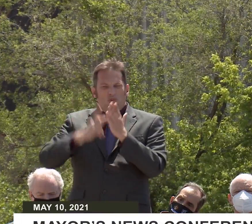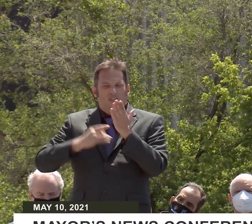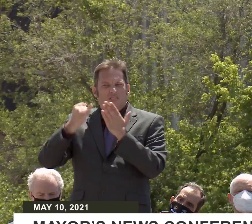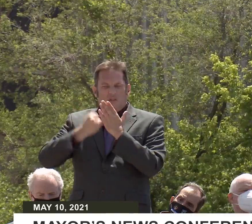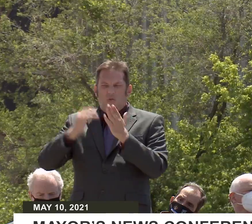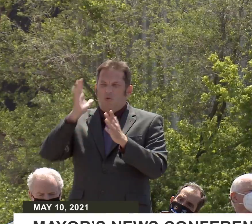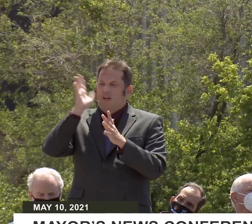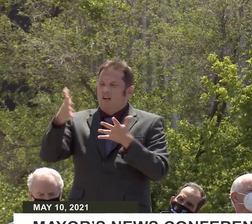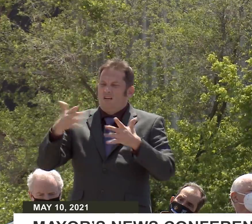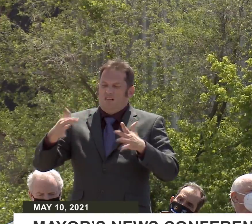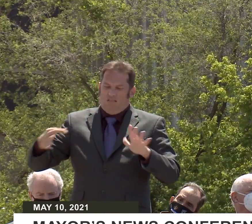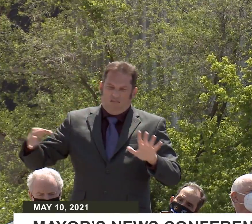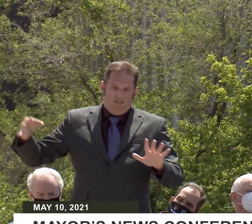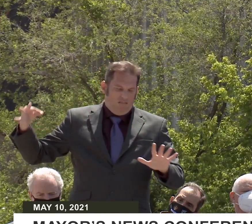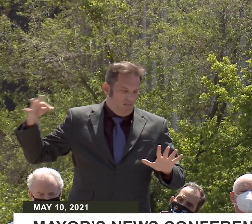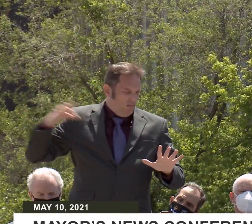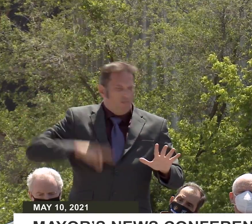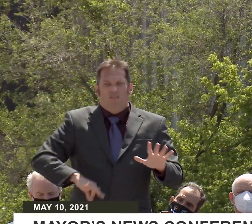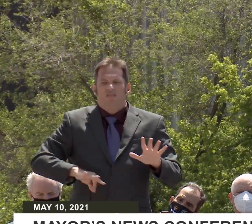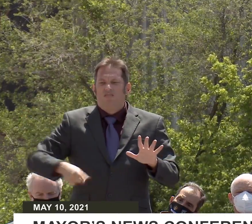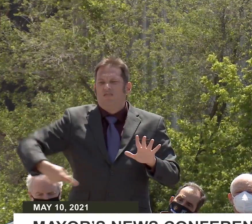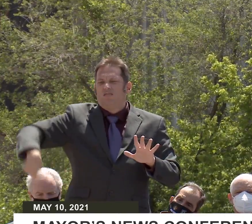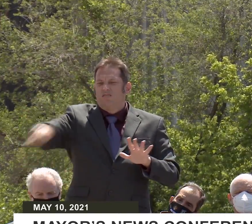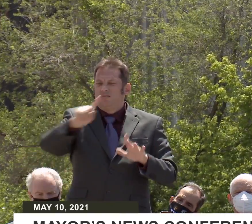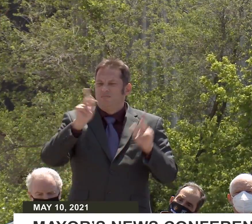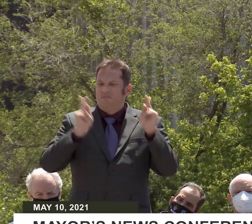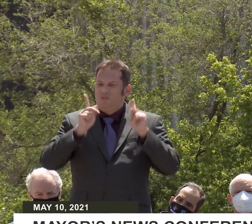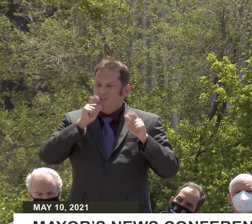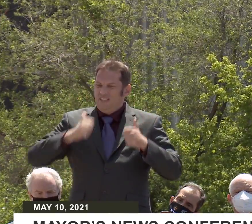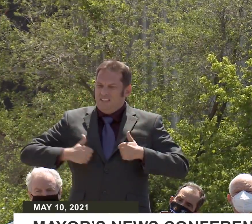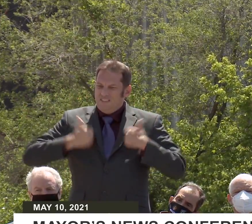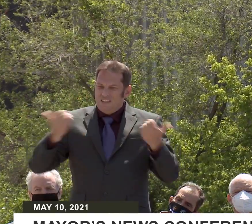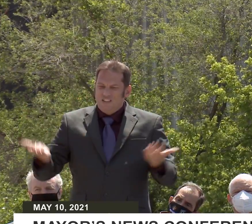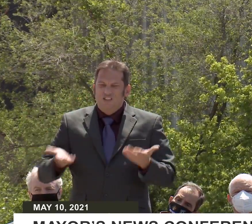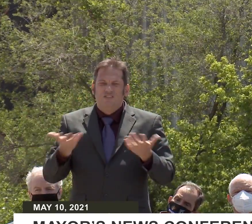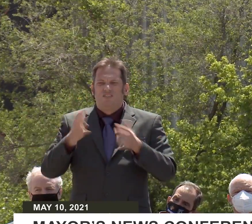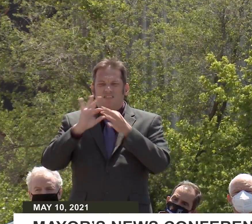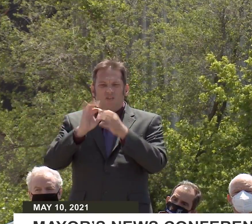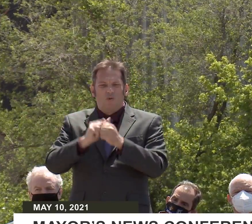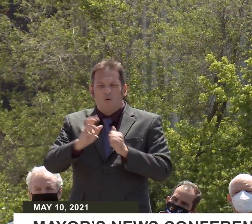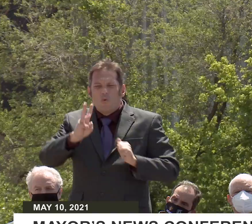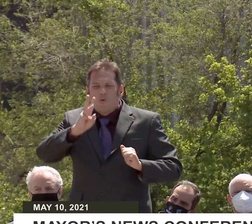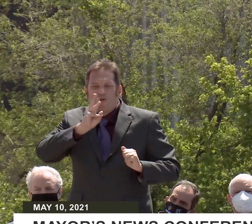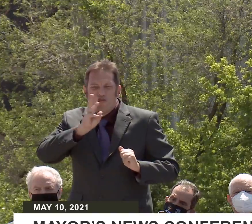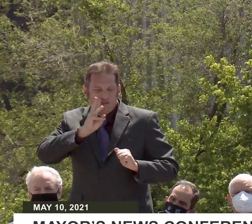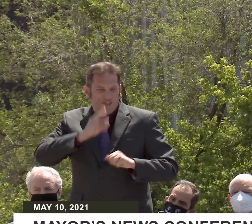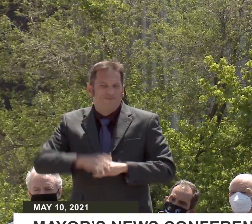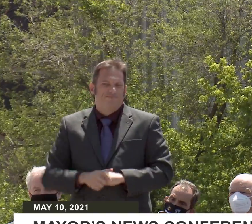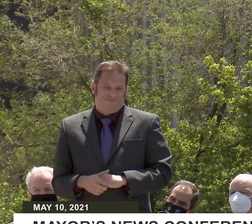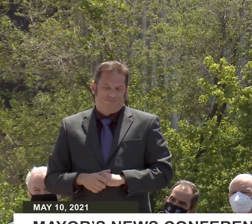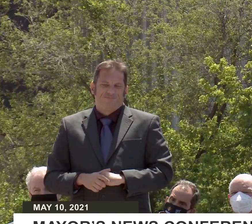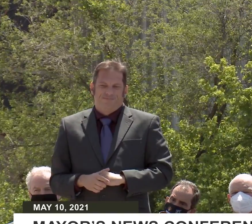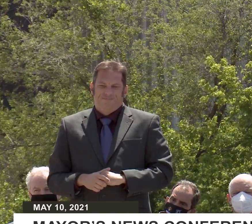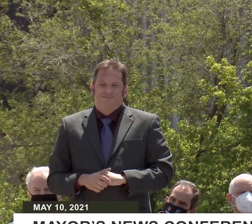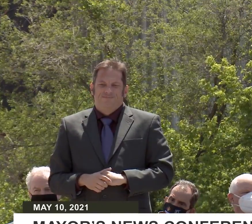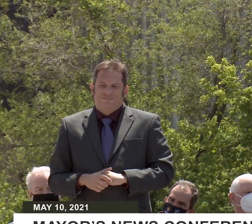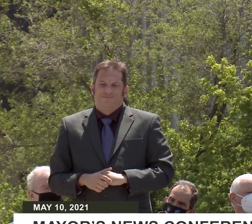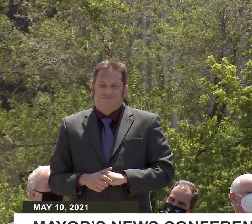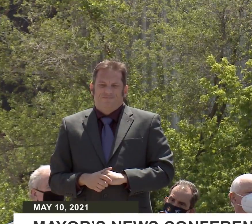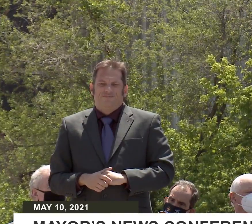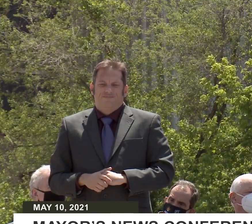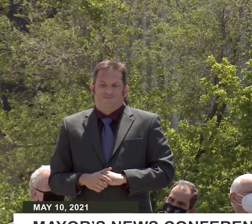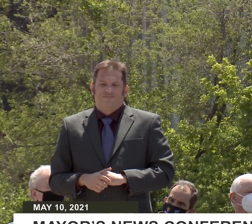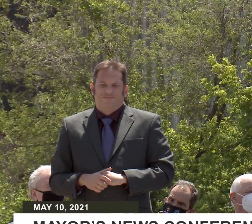our resident and our region's waterways, and I look forward to seeing the benefits of this investment. They don't always capture headlines, but they